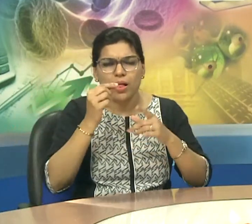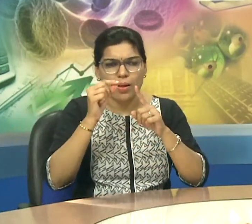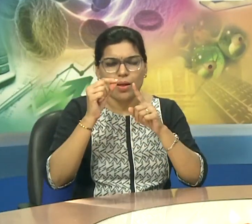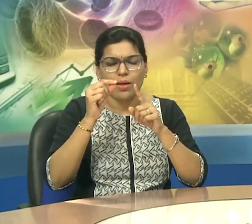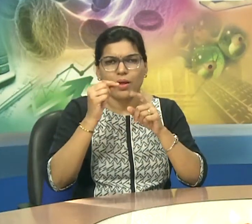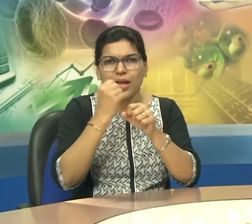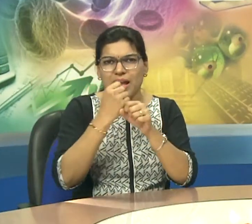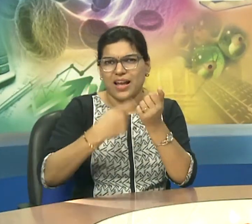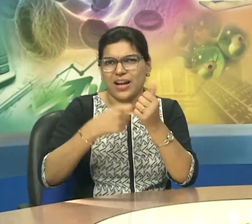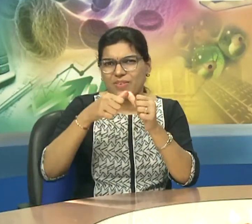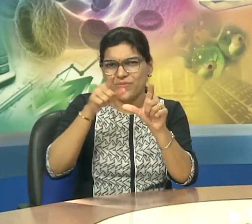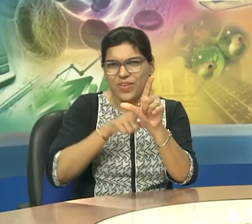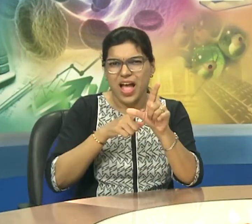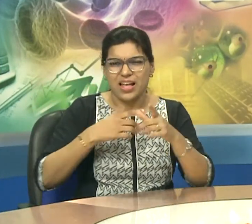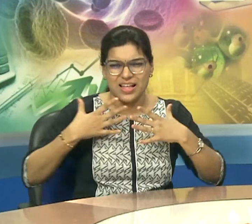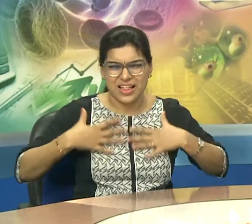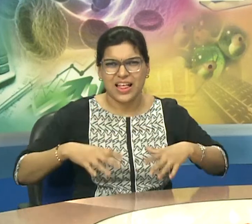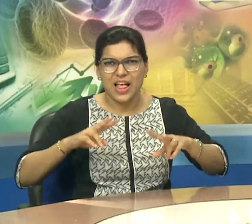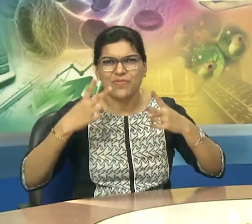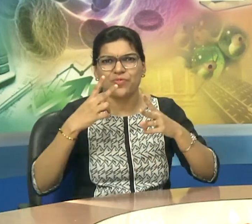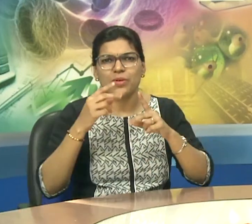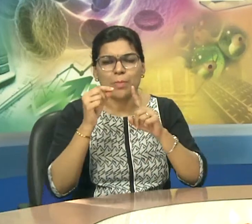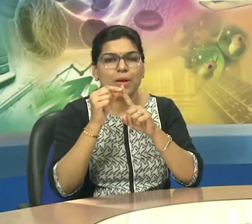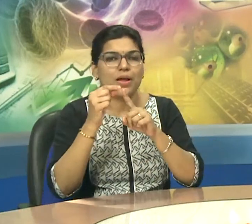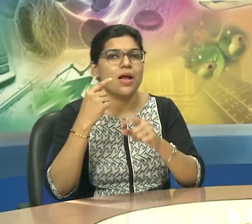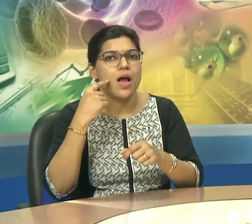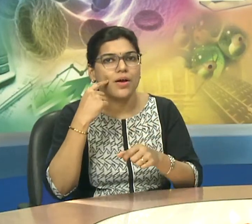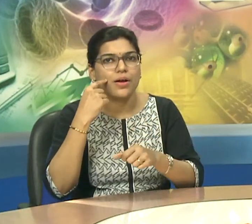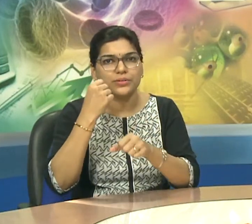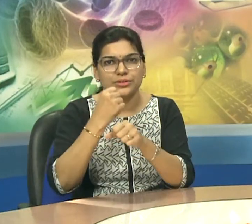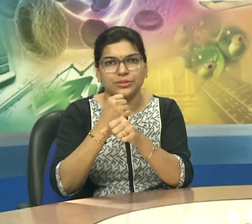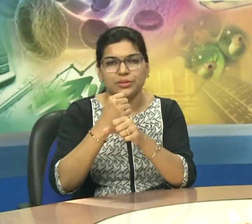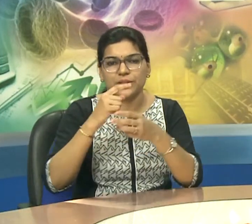some parrots or some